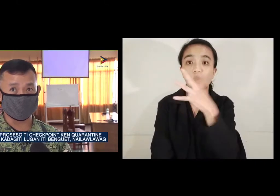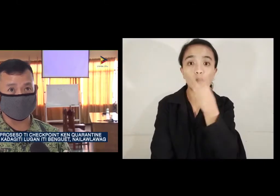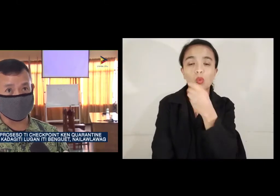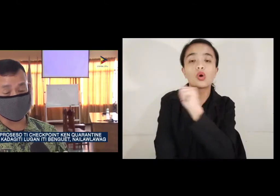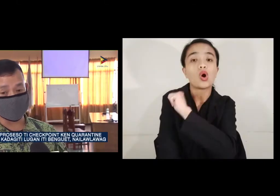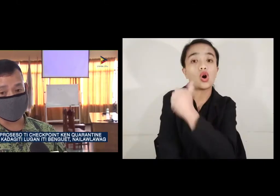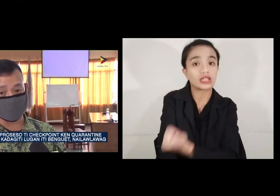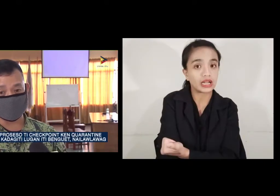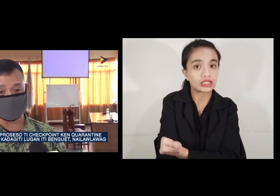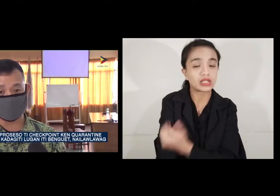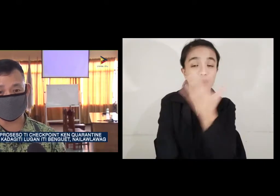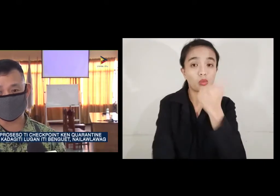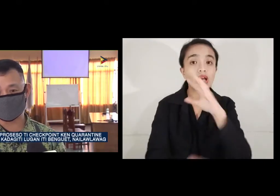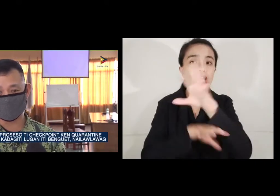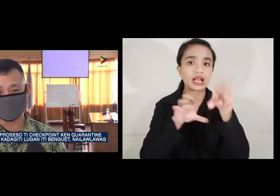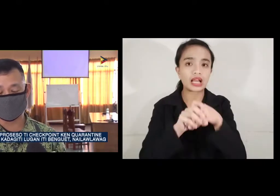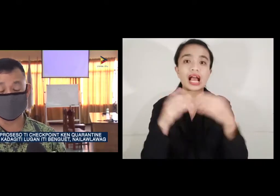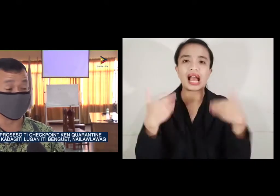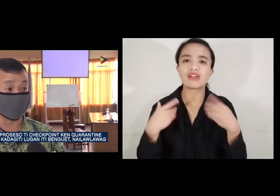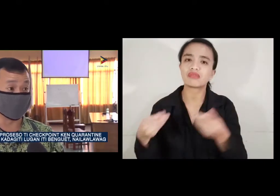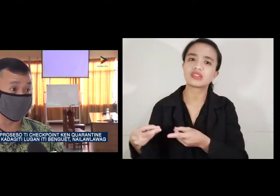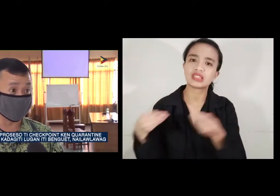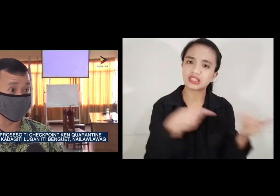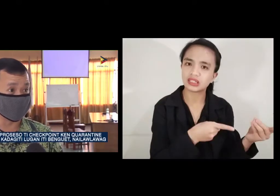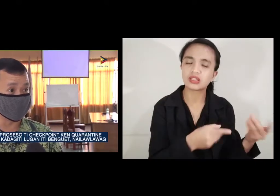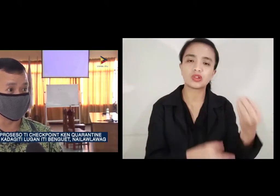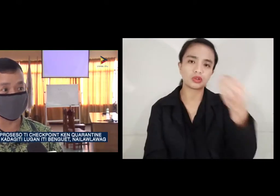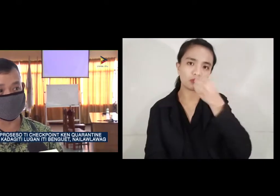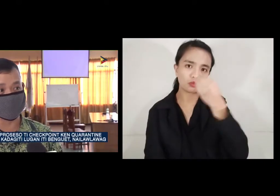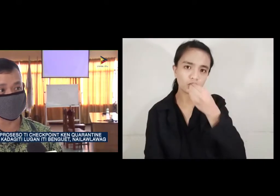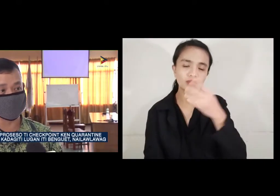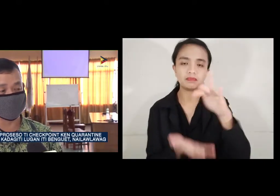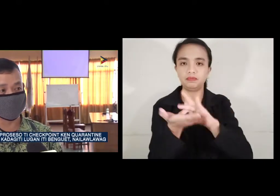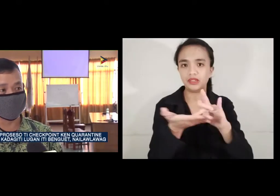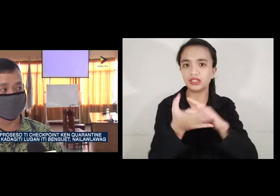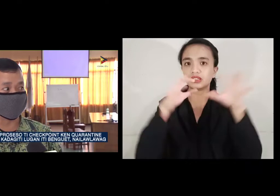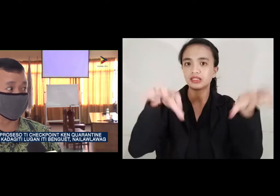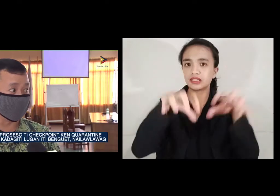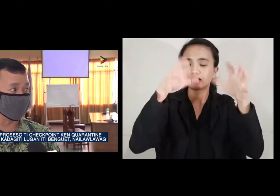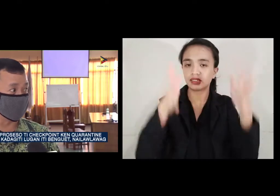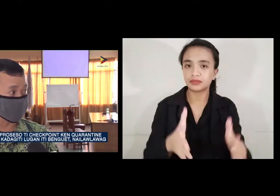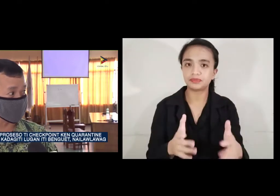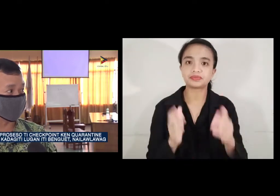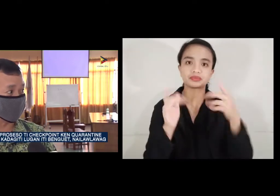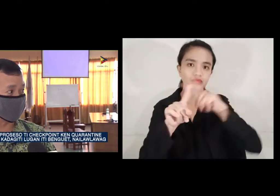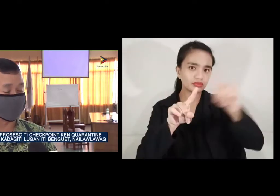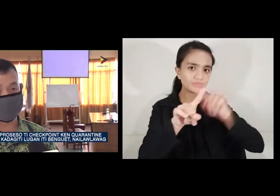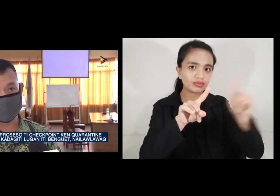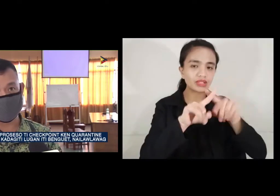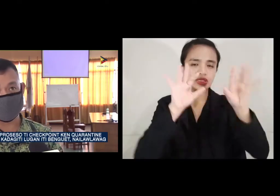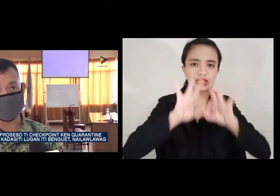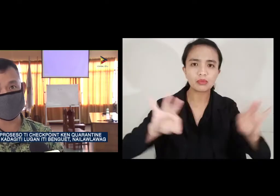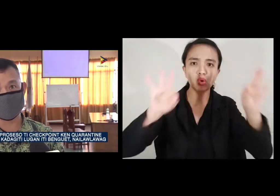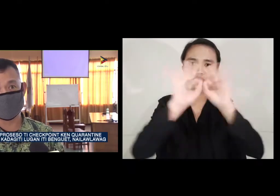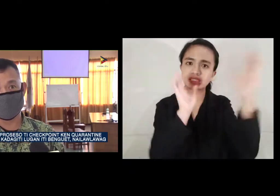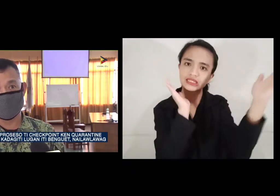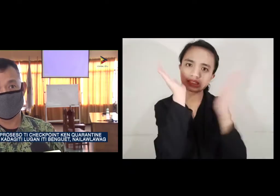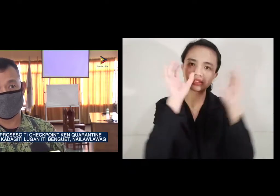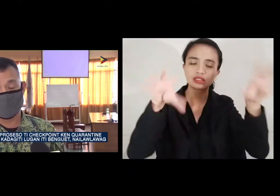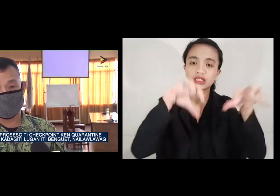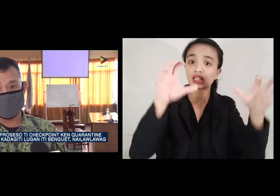mga APOR because they involve movement of cargoes, goods, medical workers to mga to